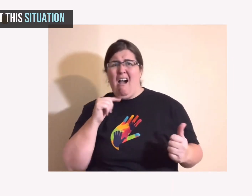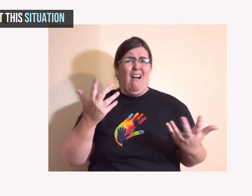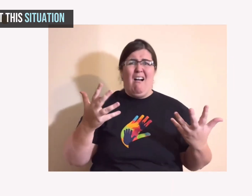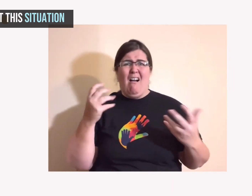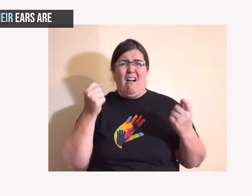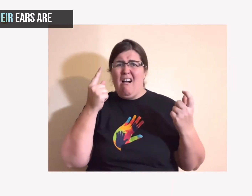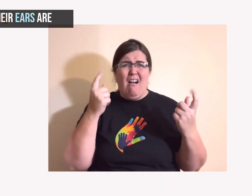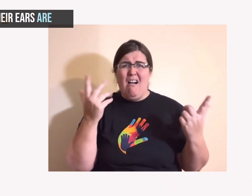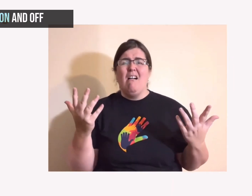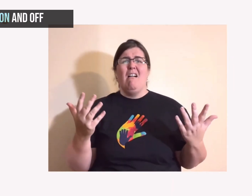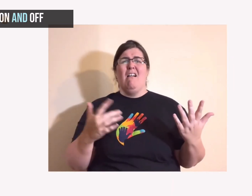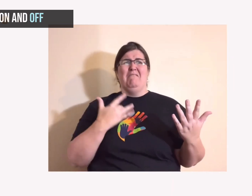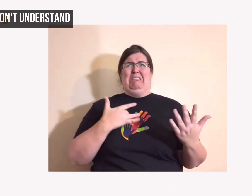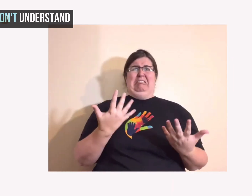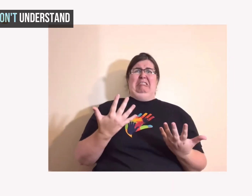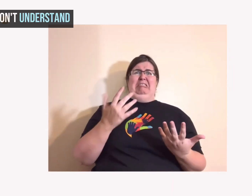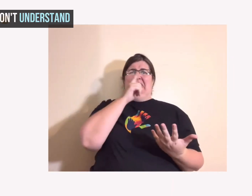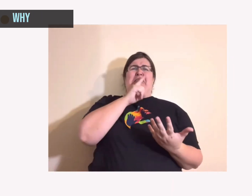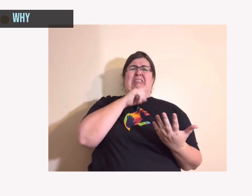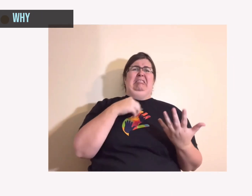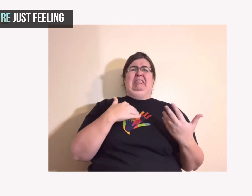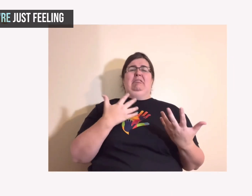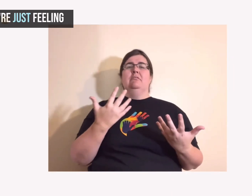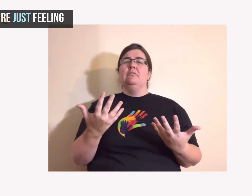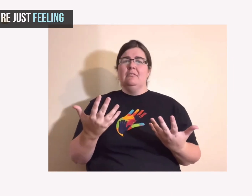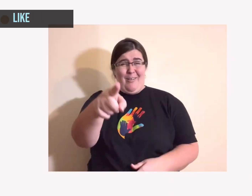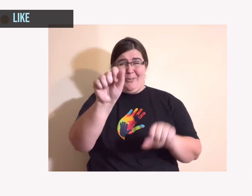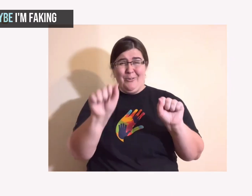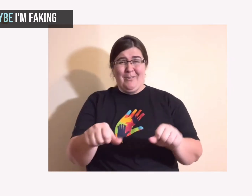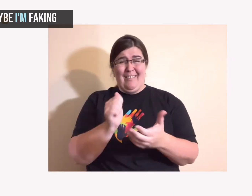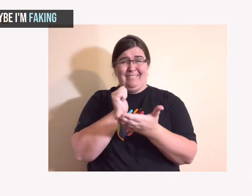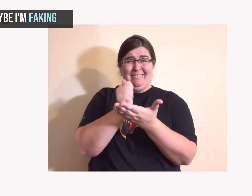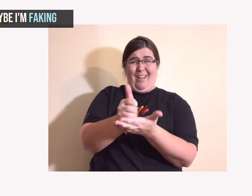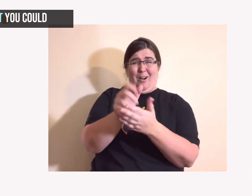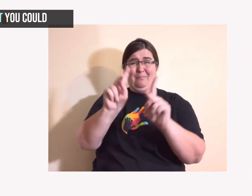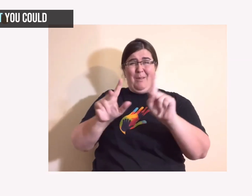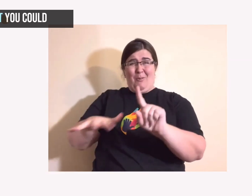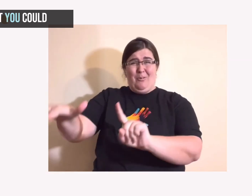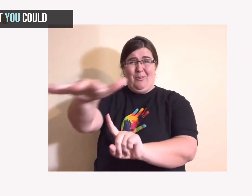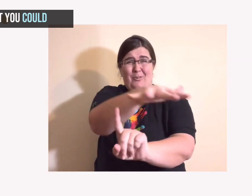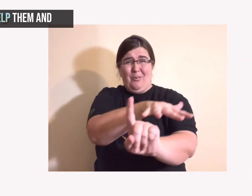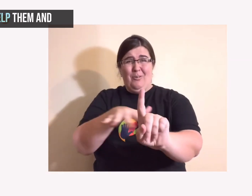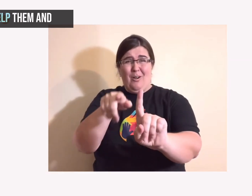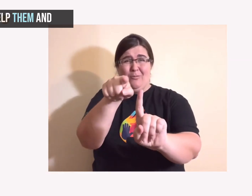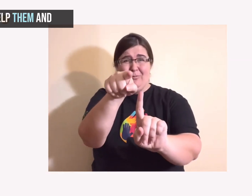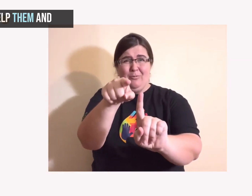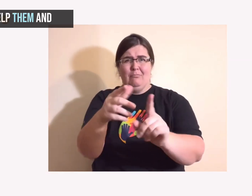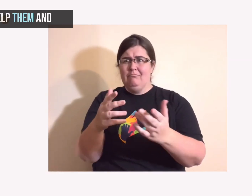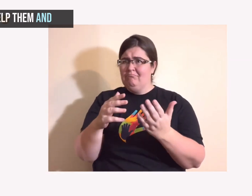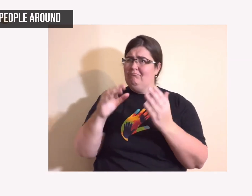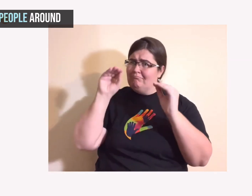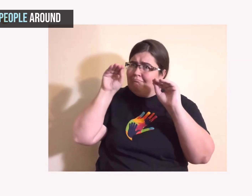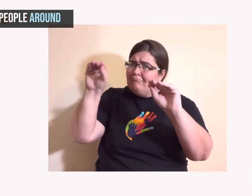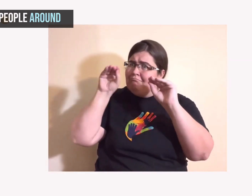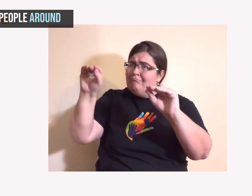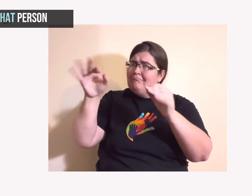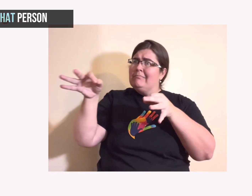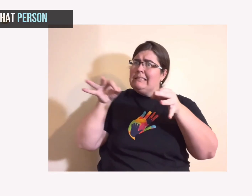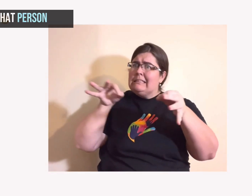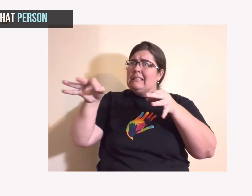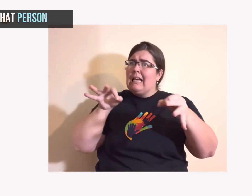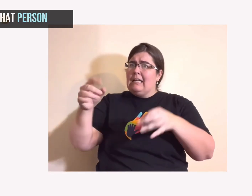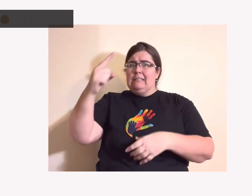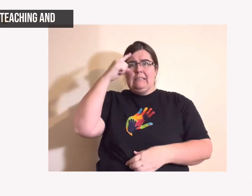situation. Their ears are on and off. They don't understand why. They're just feeling like maybe I'm faking it. you can help them and the people around